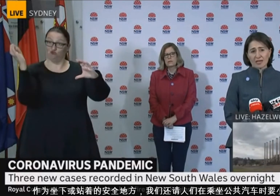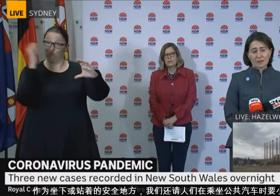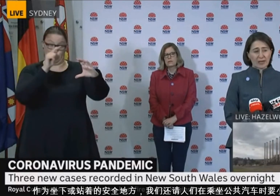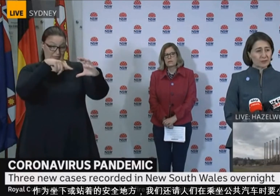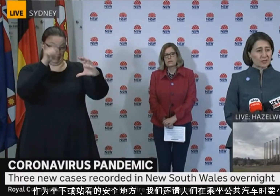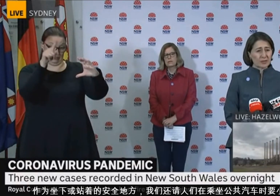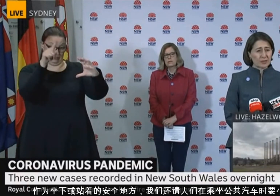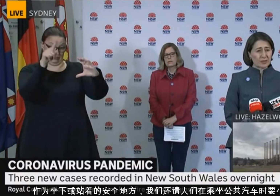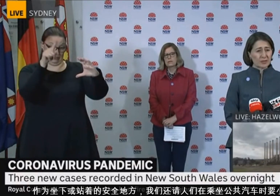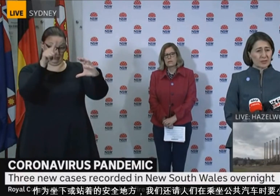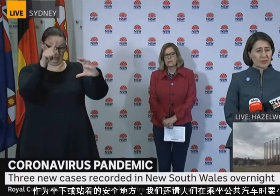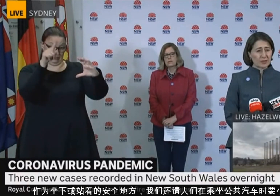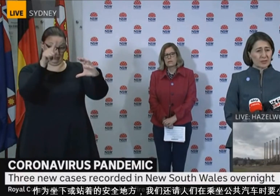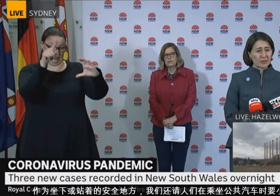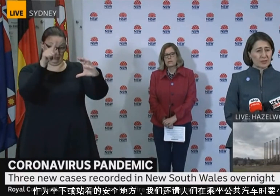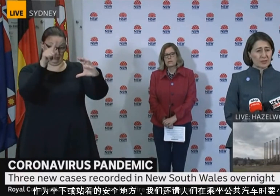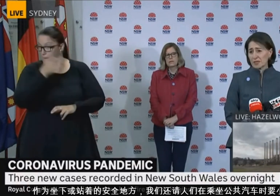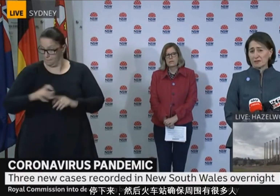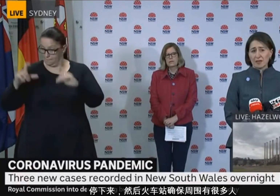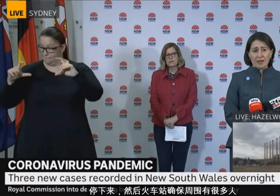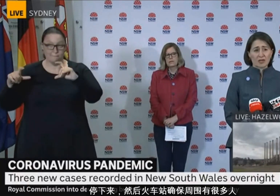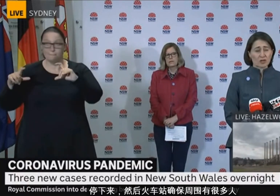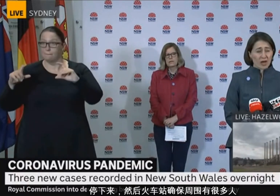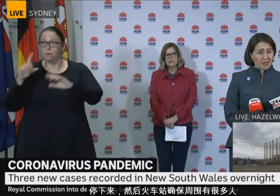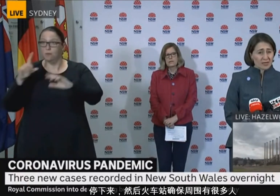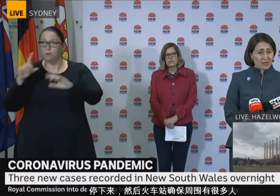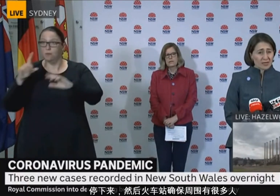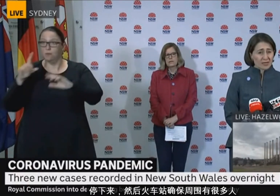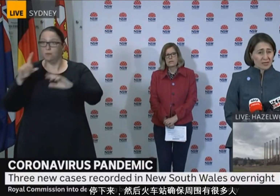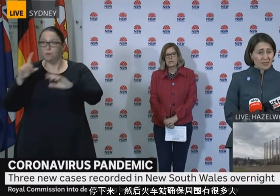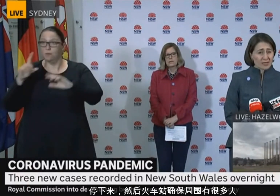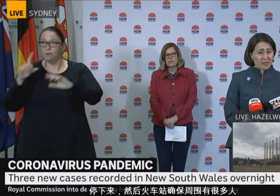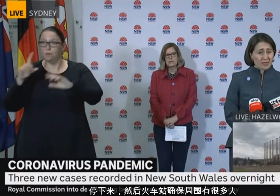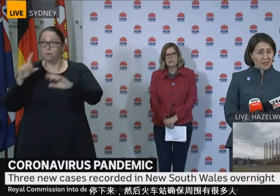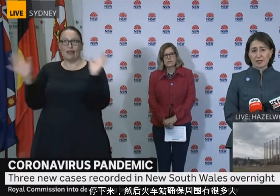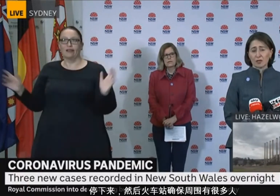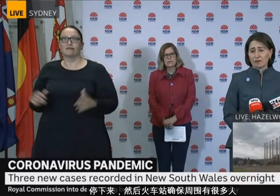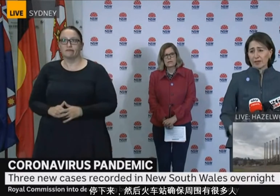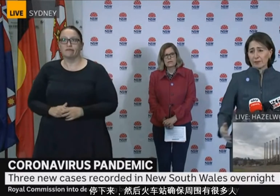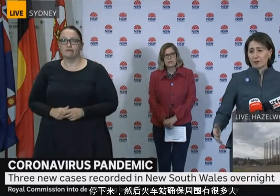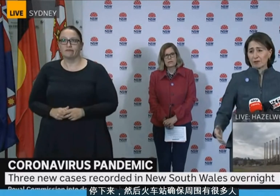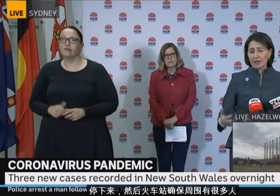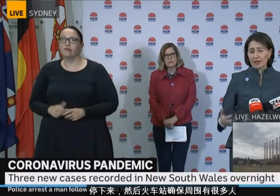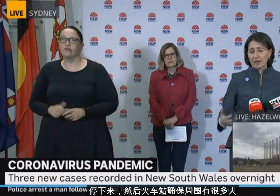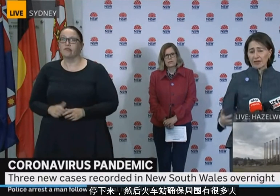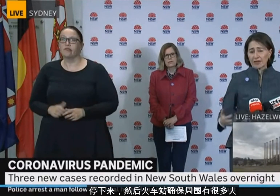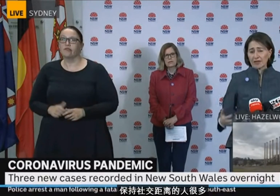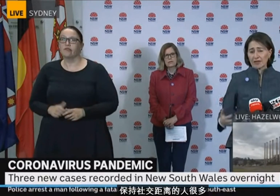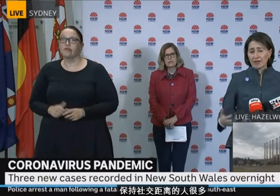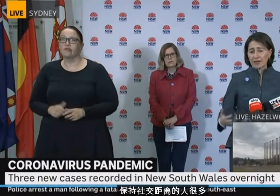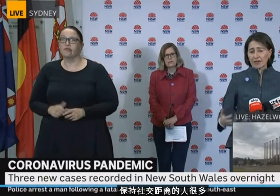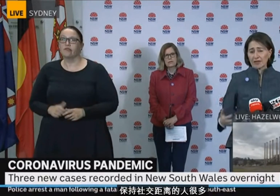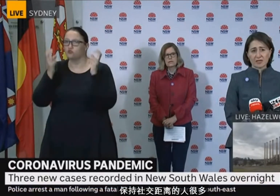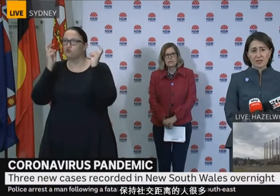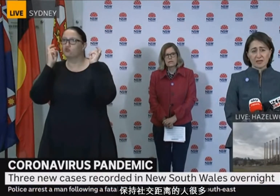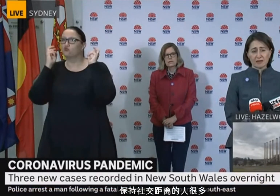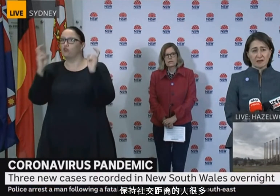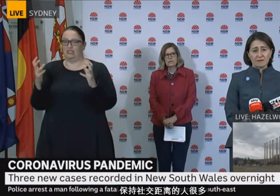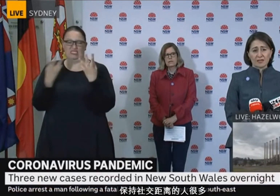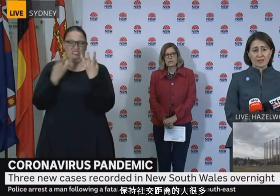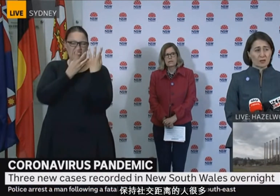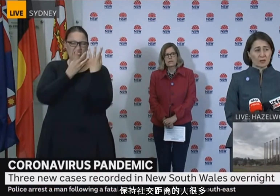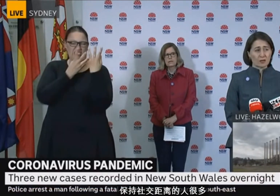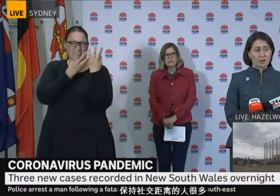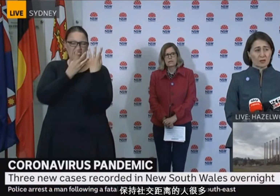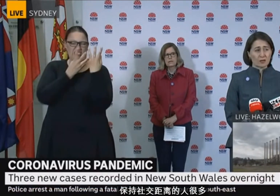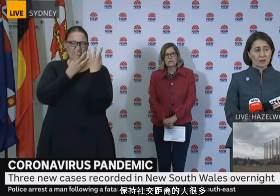sit or stand. And we also ask people to be careful around bus stops and train stations. Make sure that if there's a lot of people around, that you're keeping